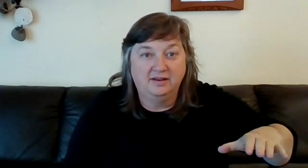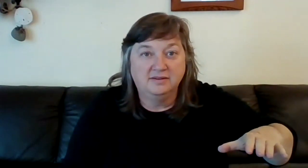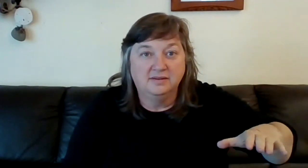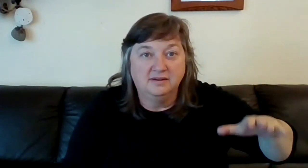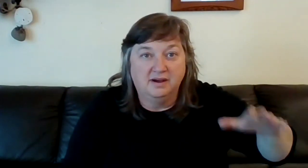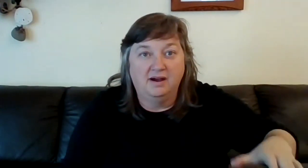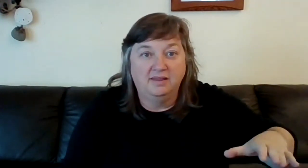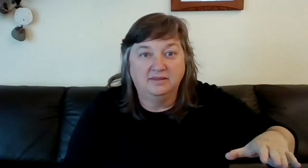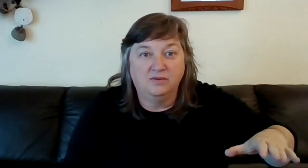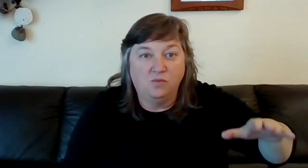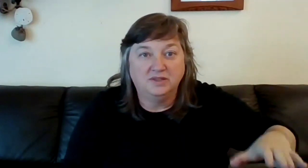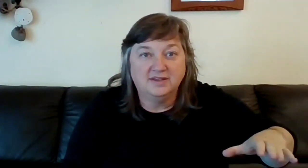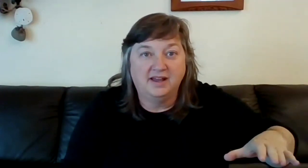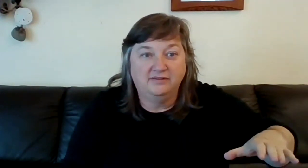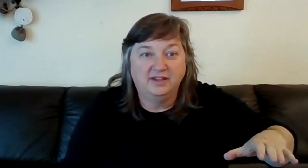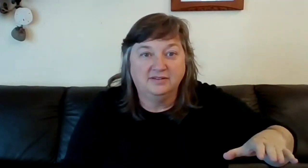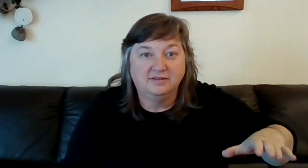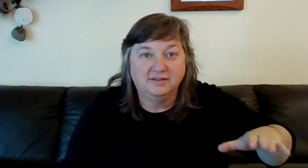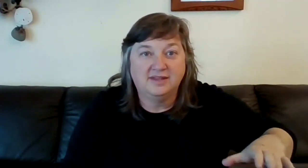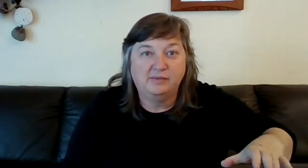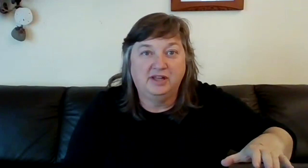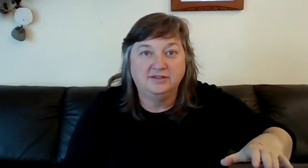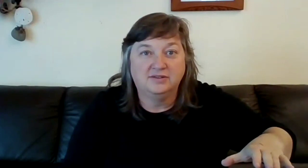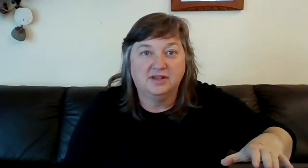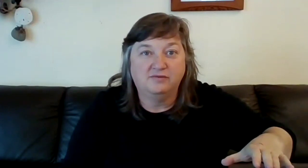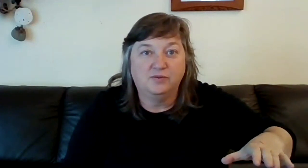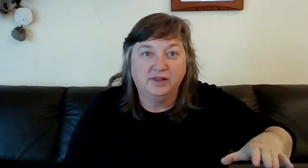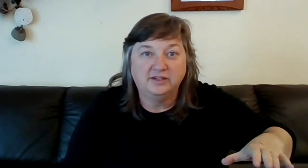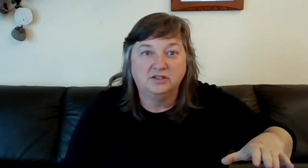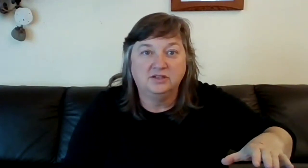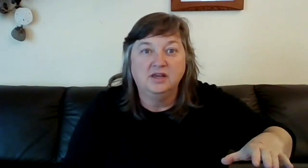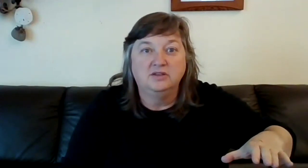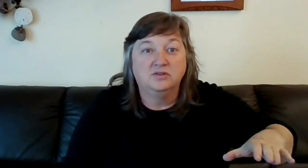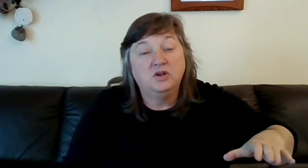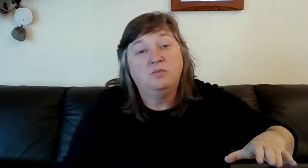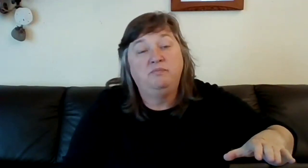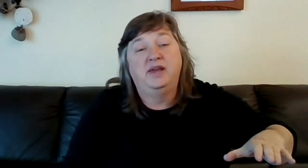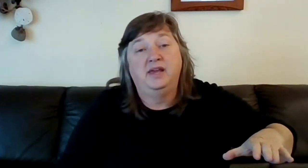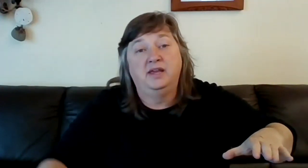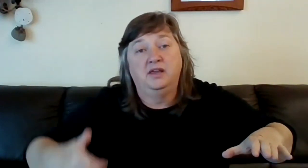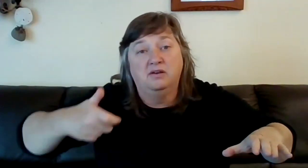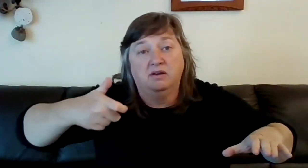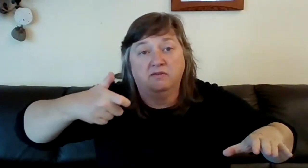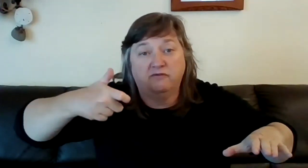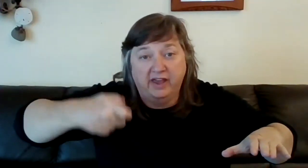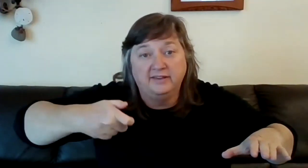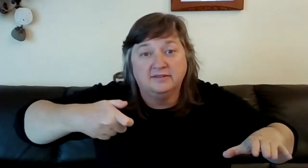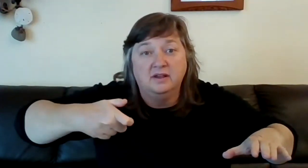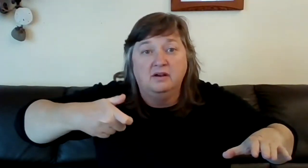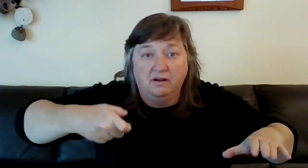hand on one side of it to stabilize yourself in relation so you don't bang your face